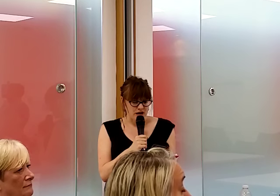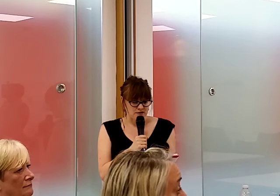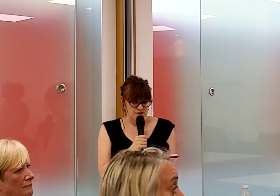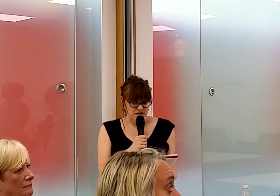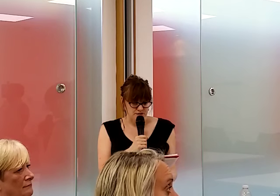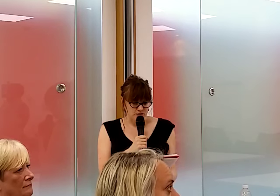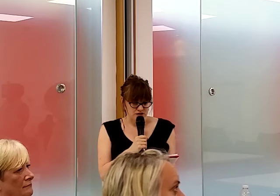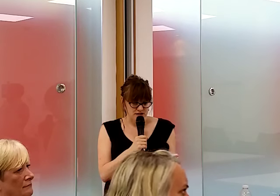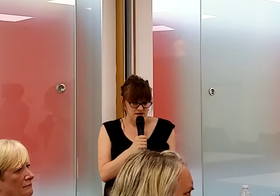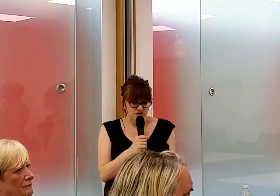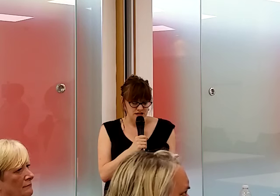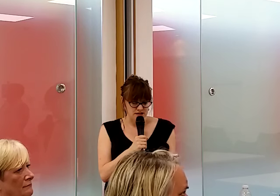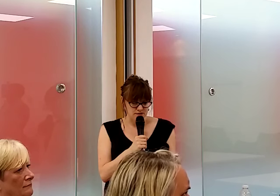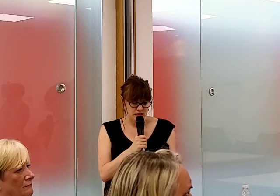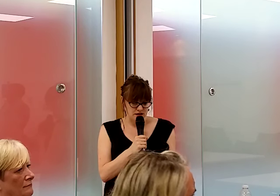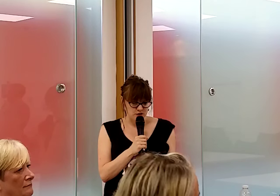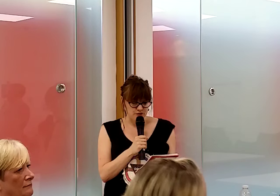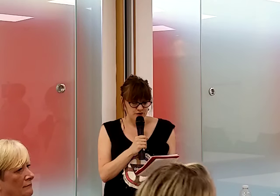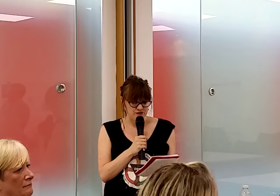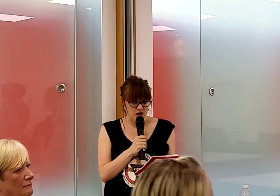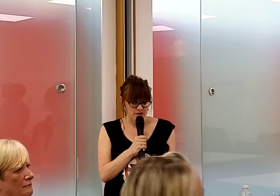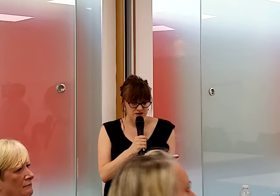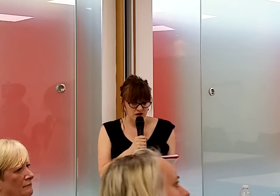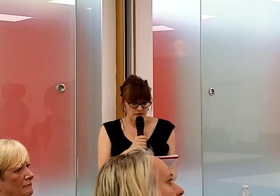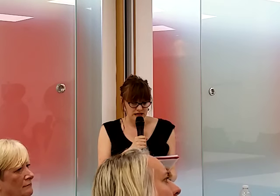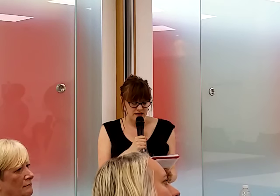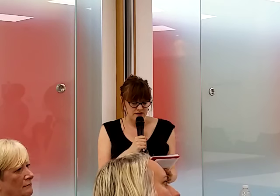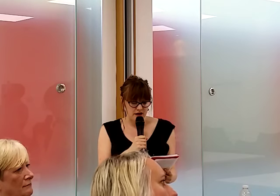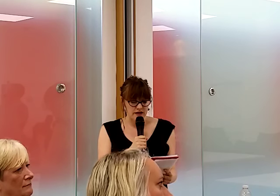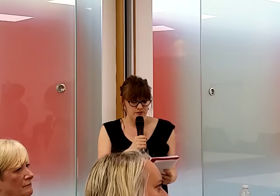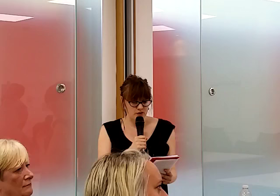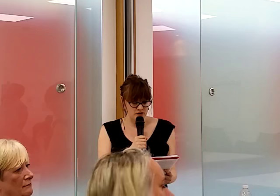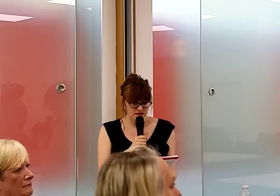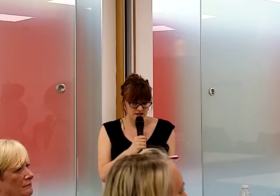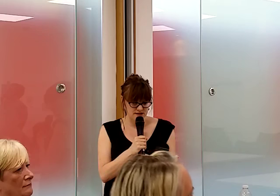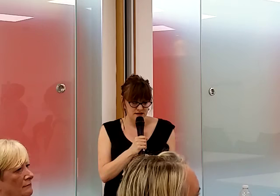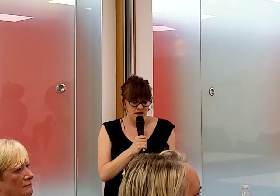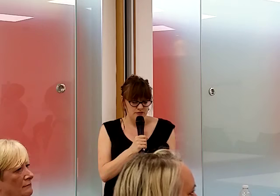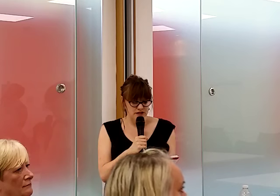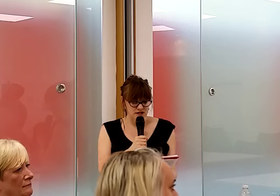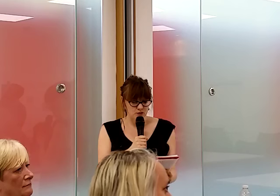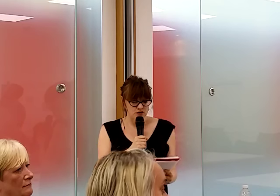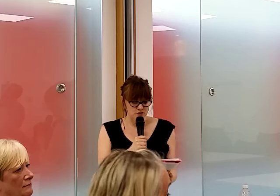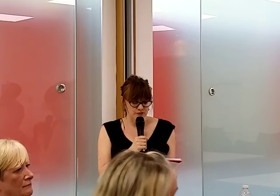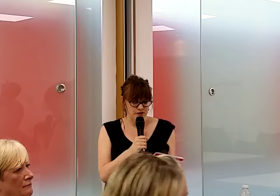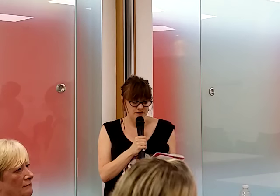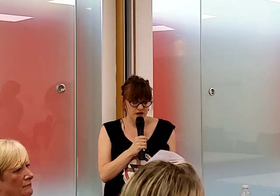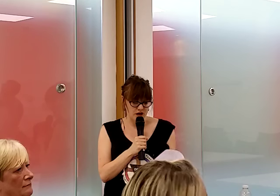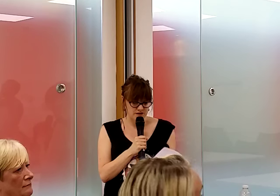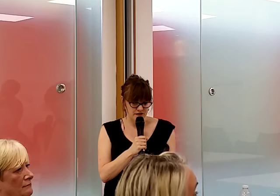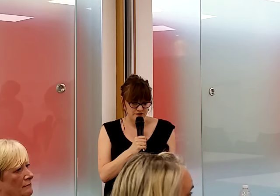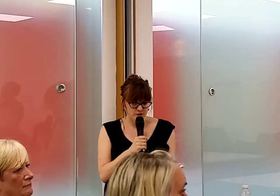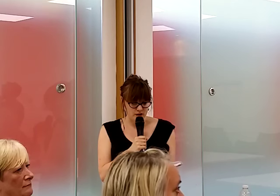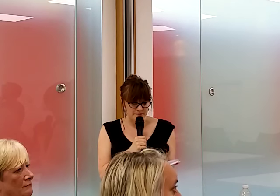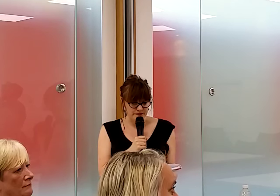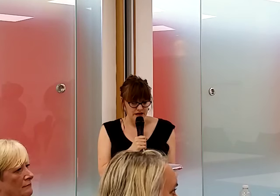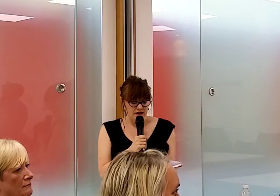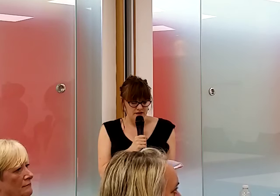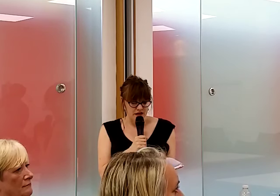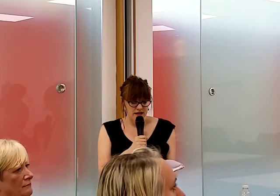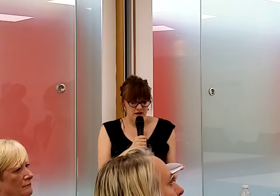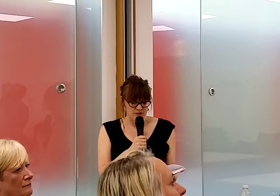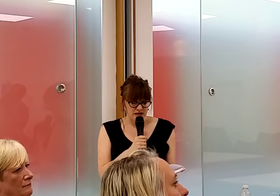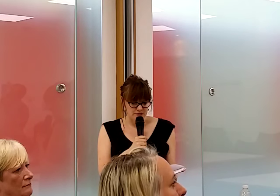words. I'm proud to be supporting such decent men who prove time and time again they are in politics because they want to improve the lives of